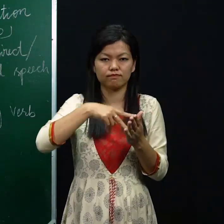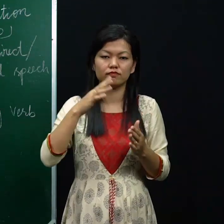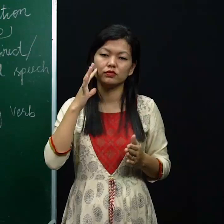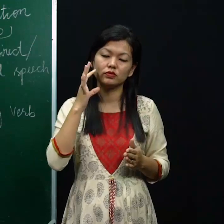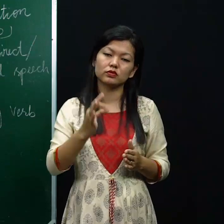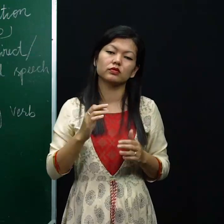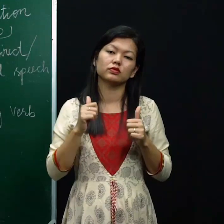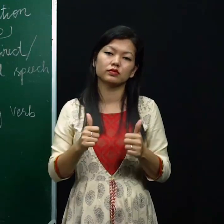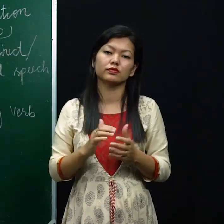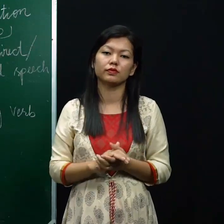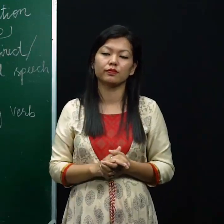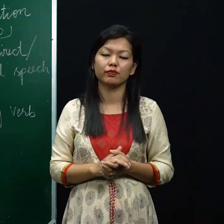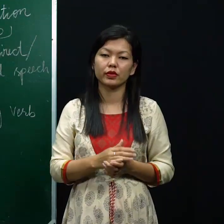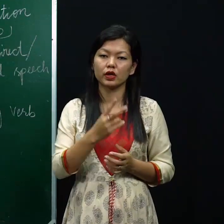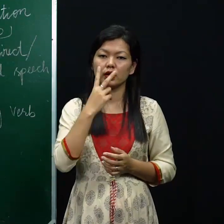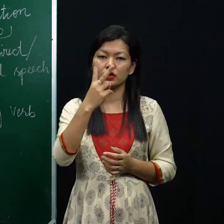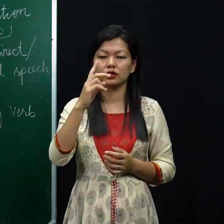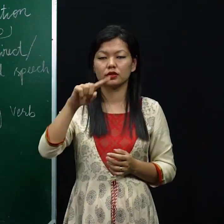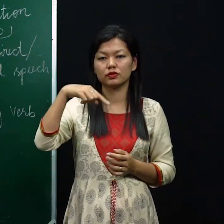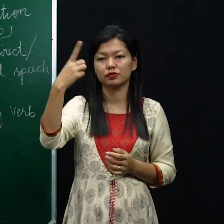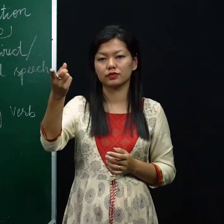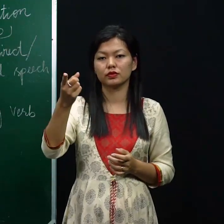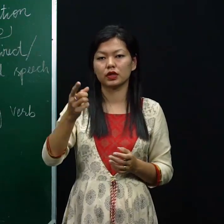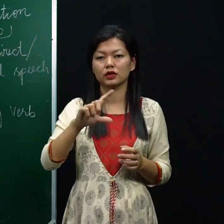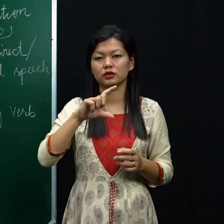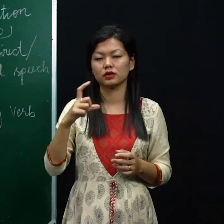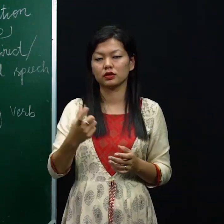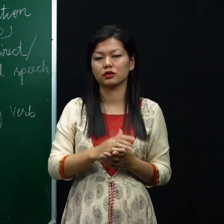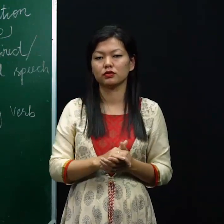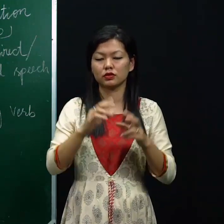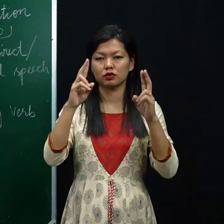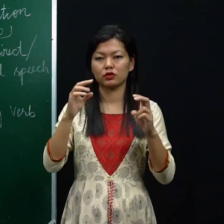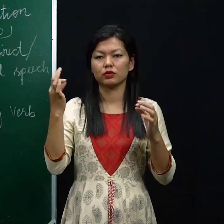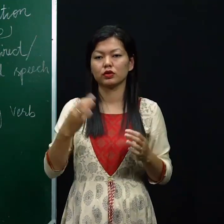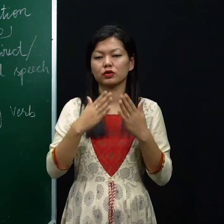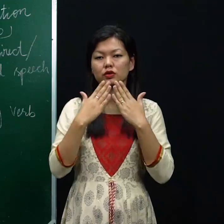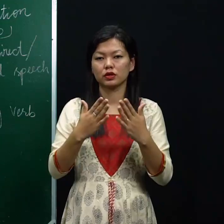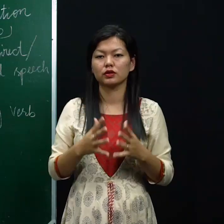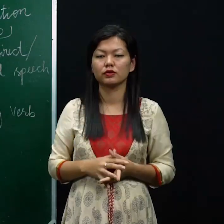I will see you next class with another chapter and another topic. Thank you.